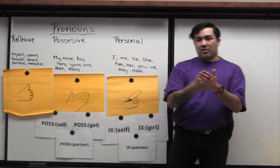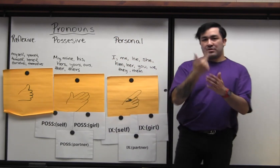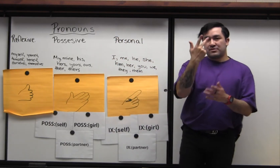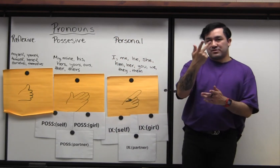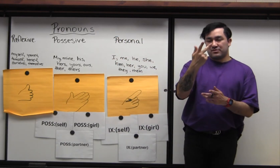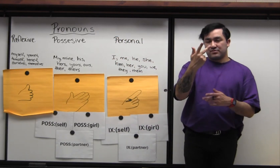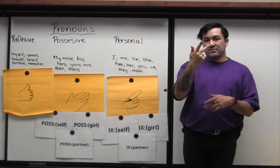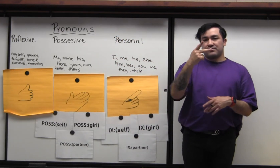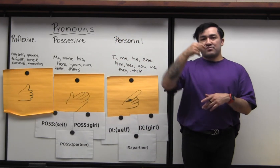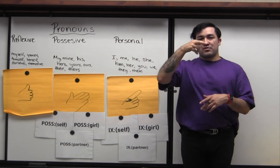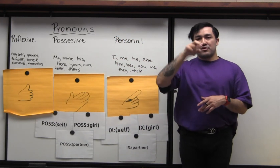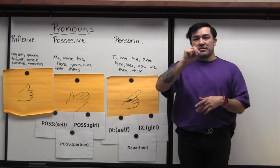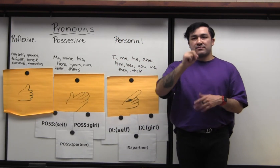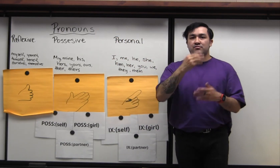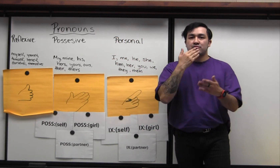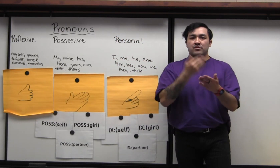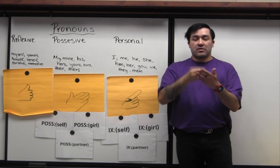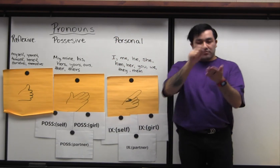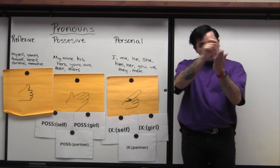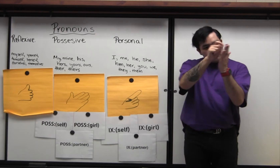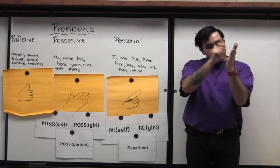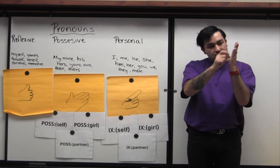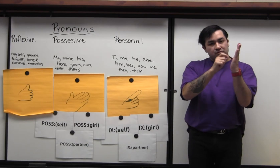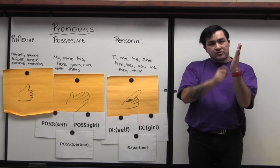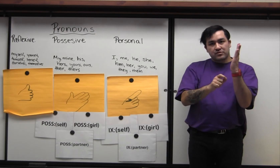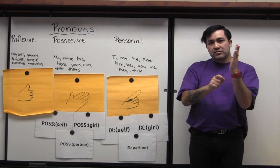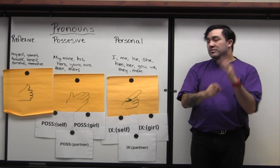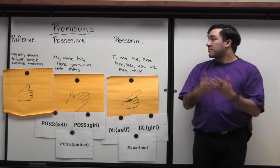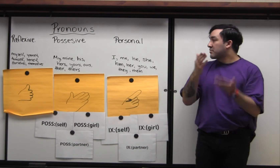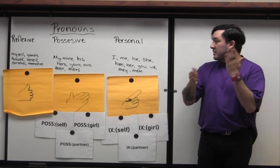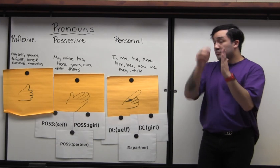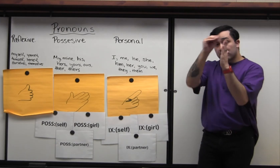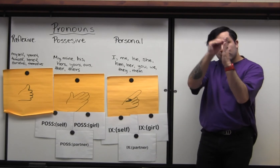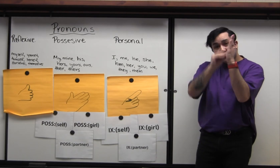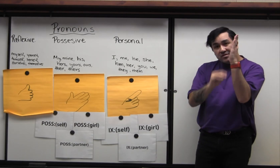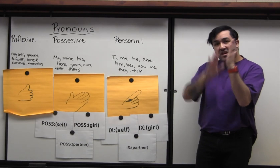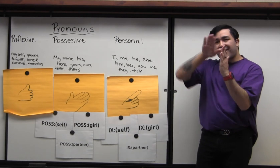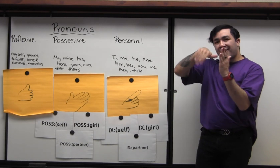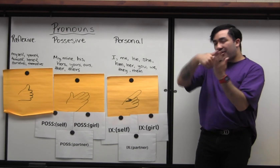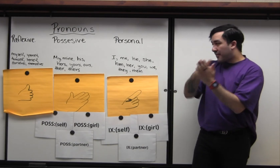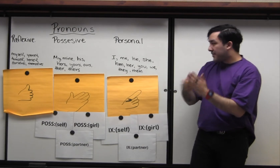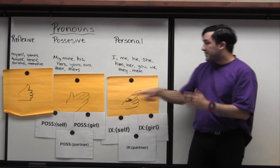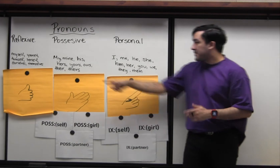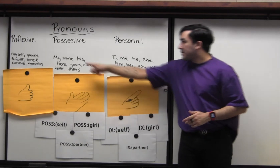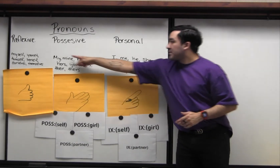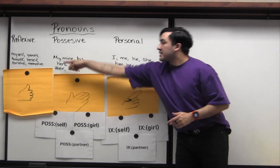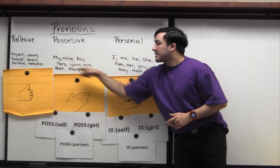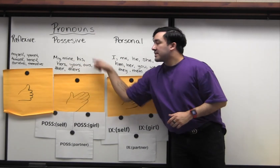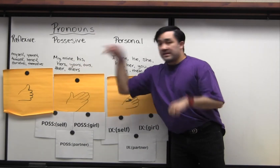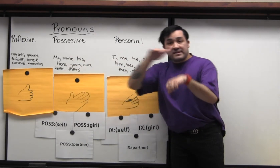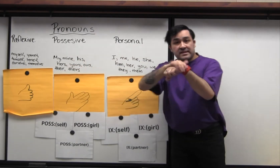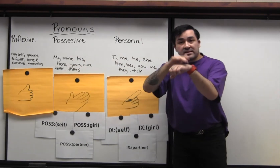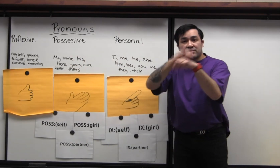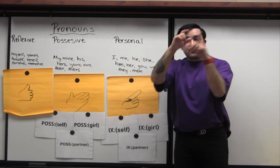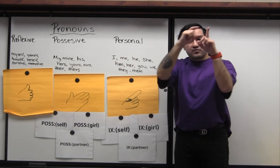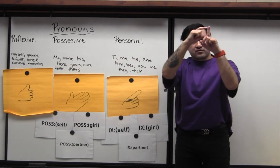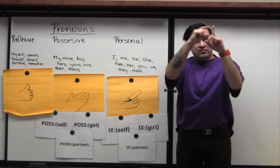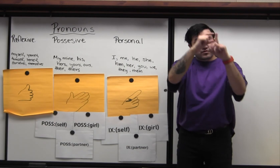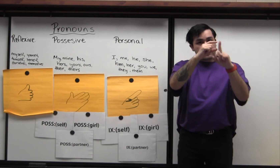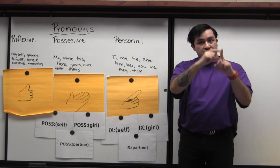clearly. So now that we've gone over all of these, it would be really good in case you are worried about forgetting or getting confused, is to actually take your time and